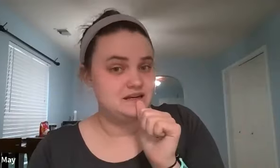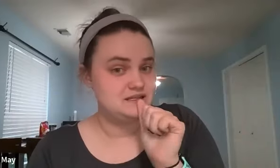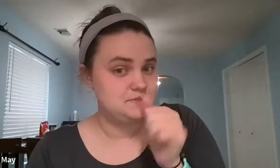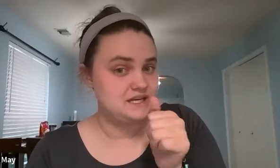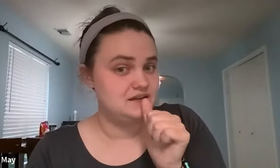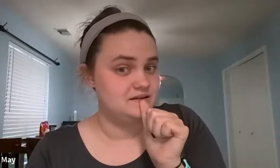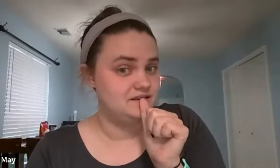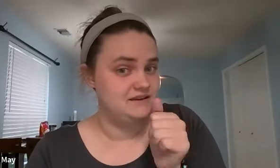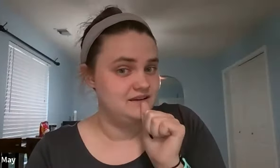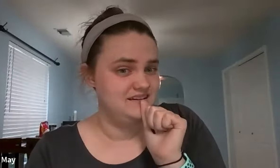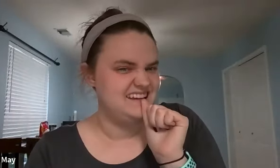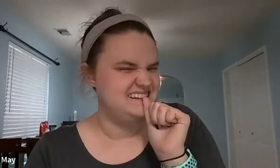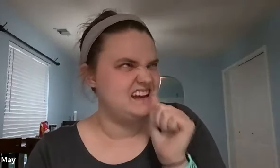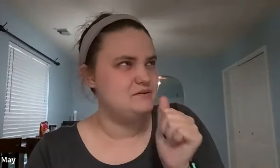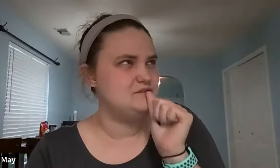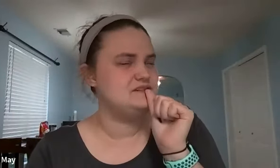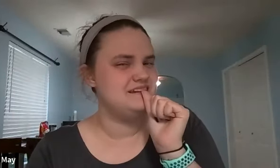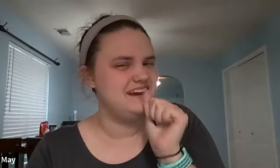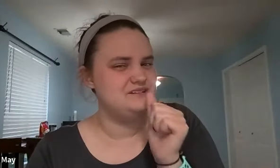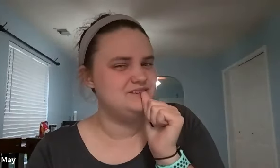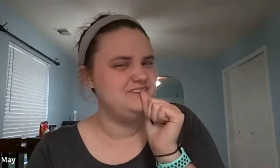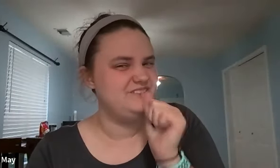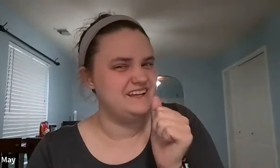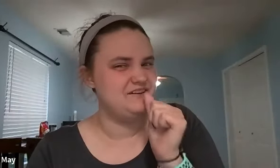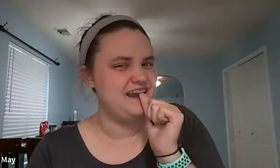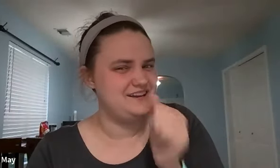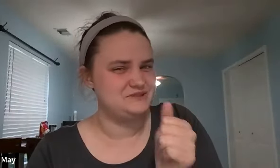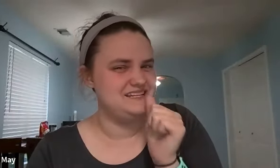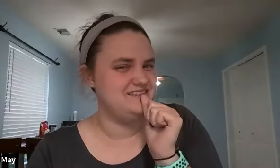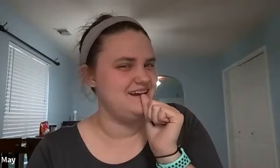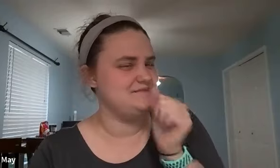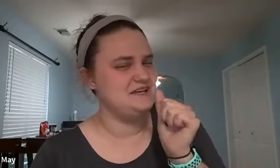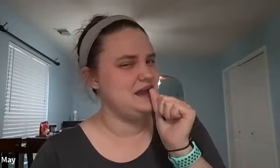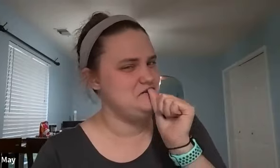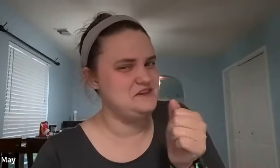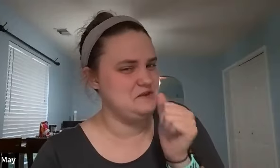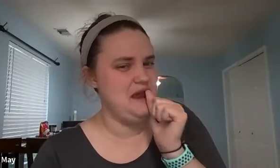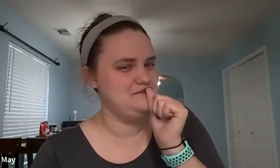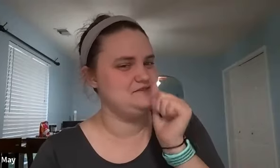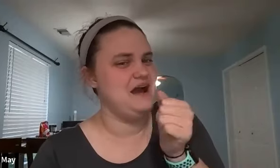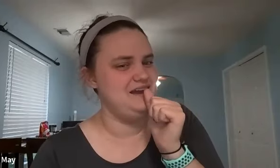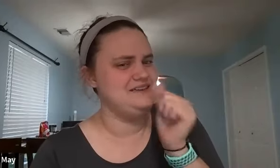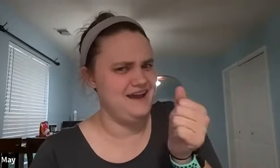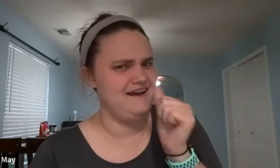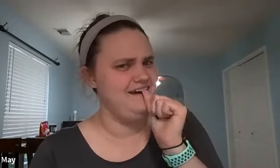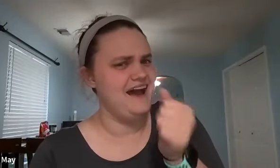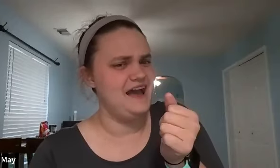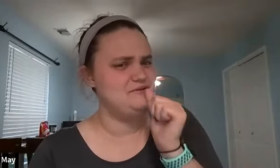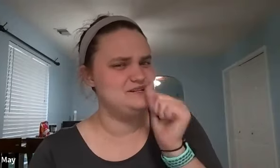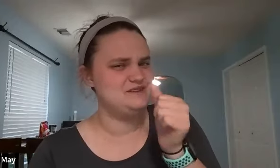is peanut. And I was always like, I was told you flick your actual teeth. I'm like, I don't think you have to. I always was